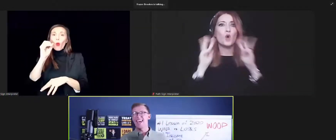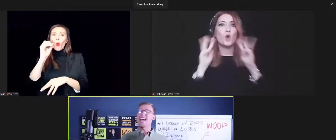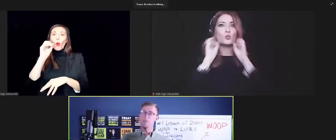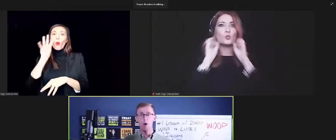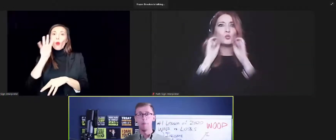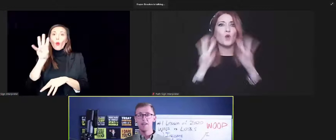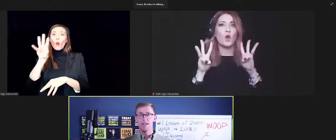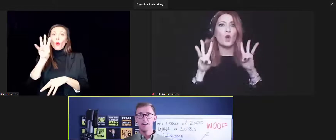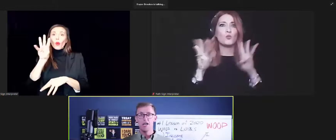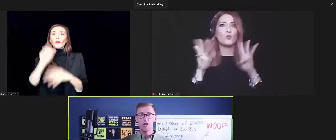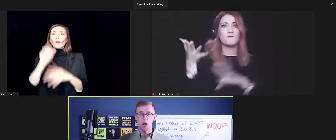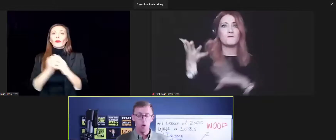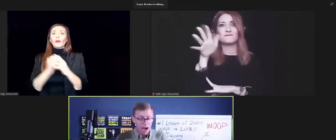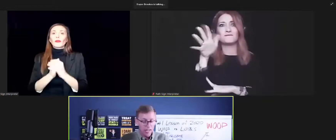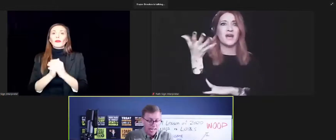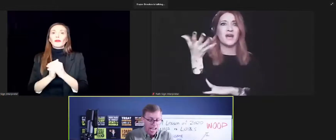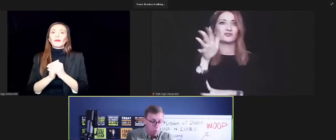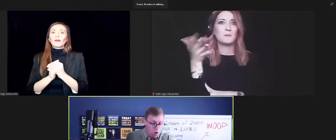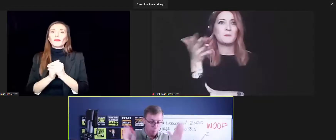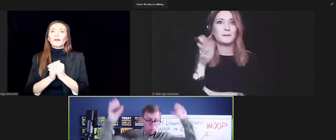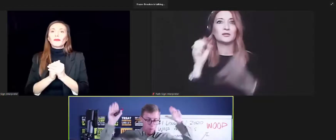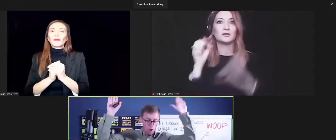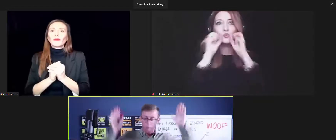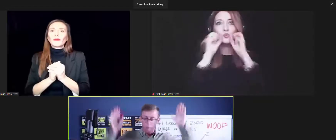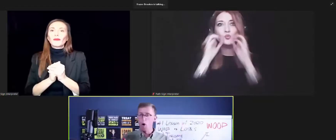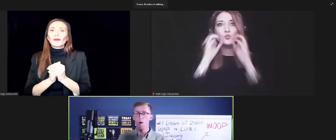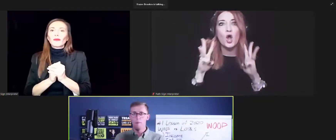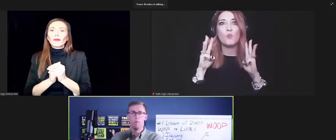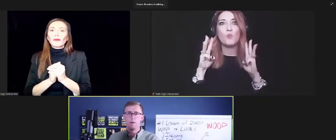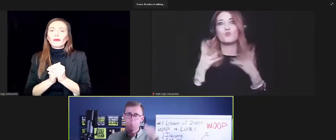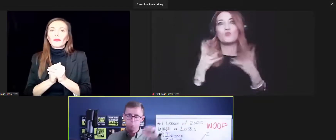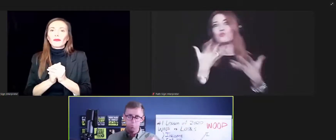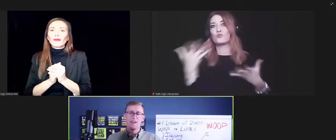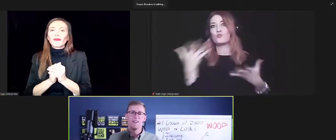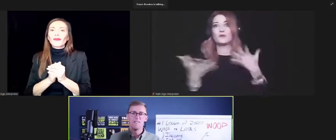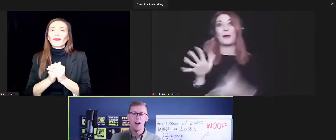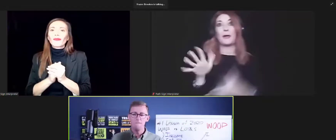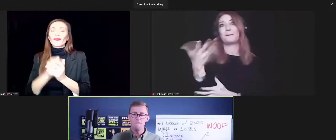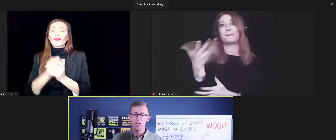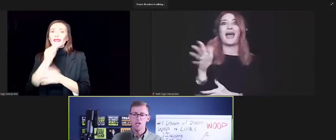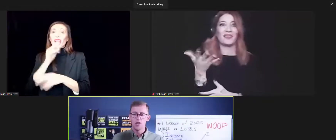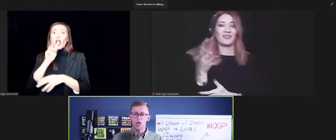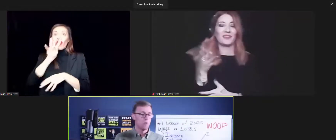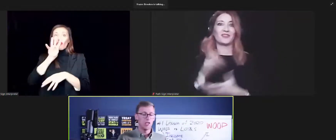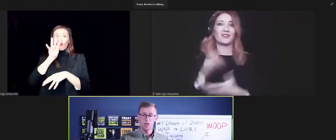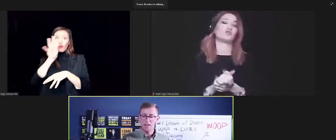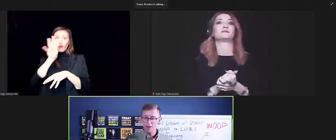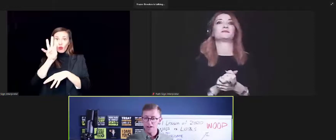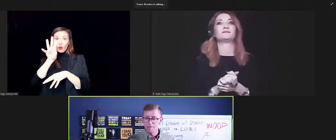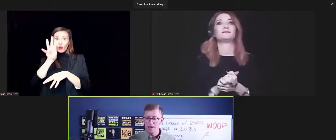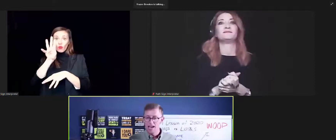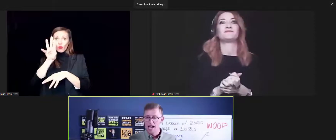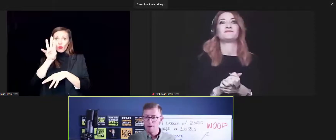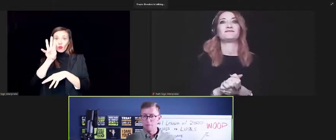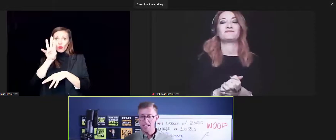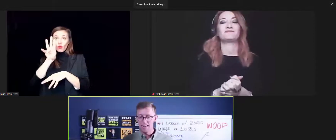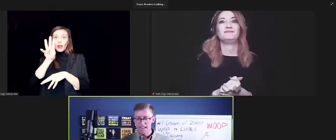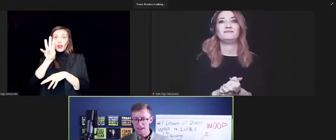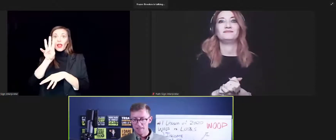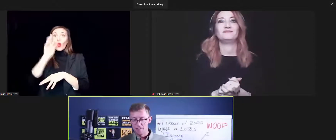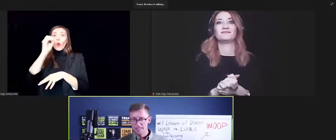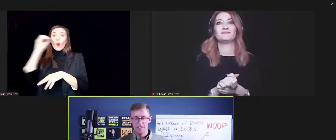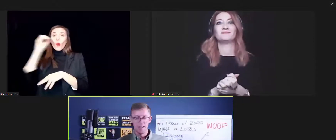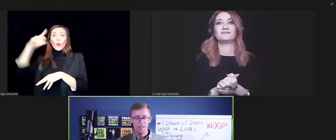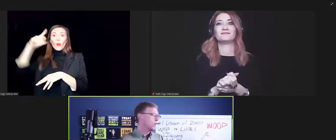it's poop. So you're either going to get whoop, whoop, whoop, or poop, right? So this is an acronym. I'm going to break it